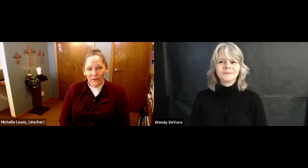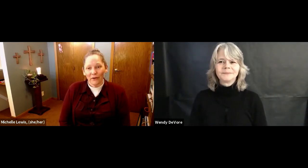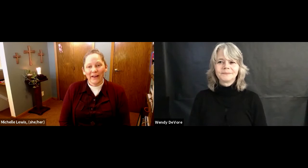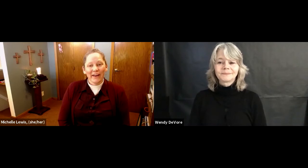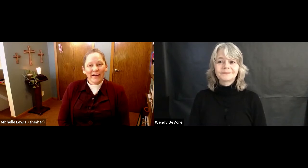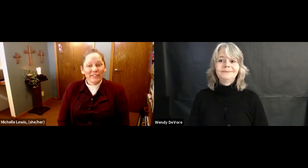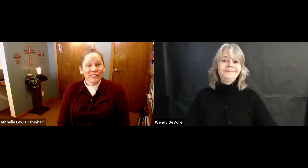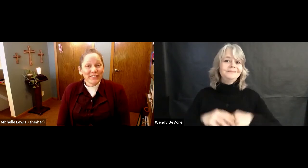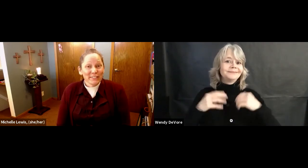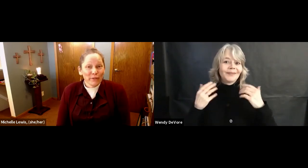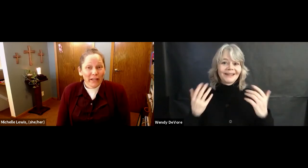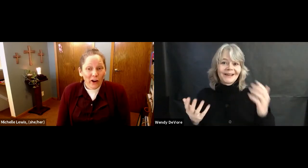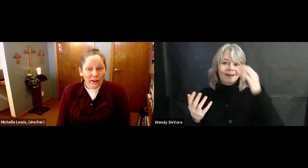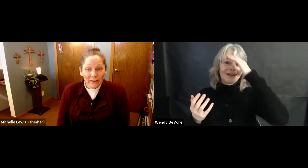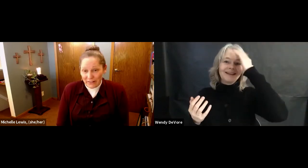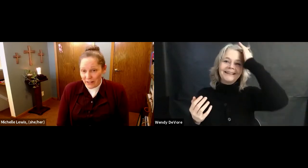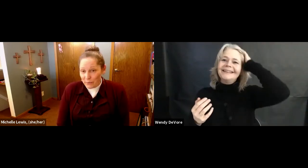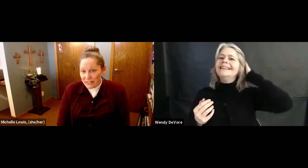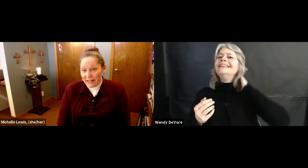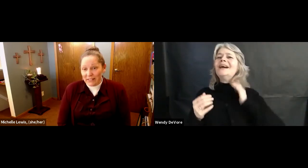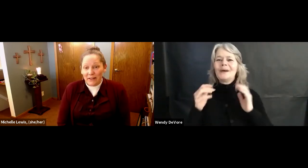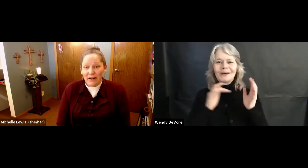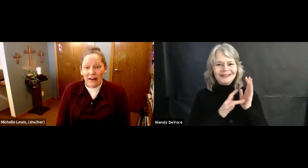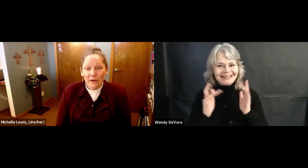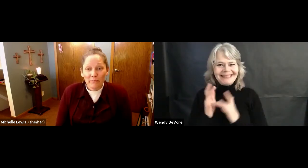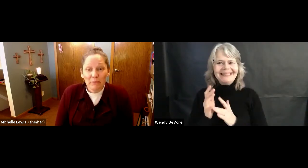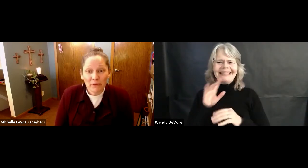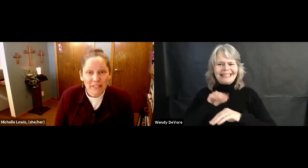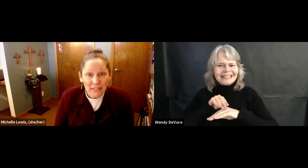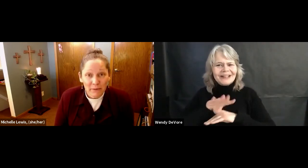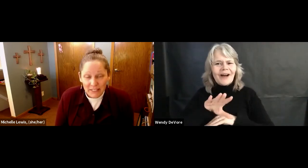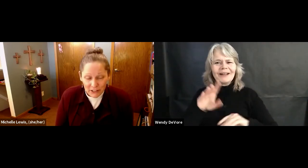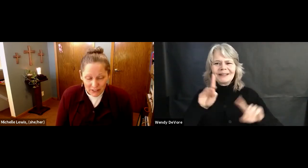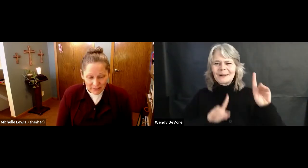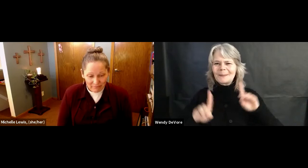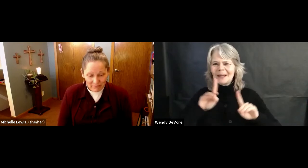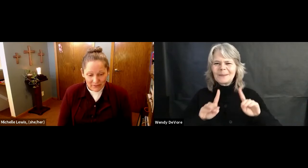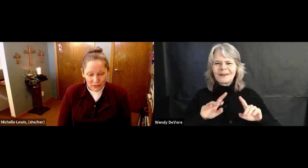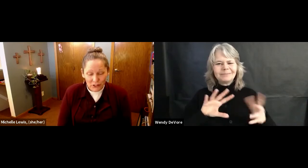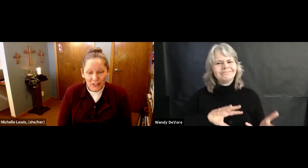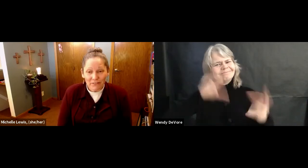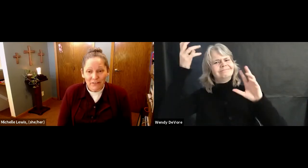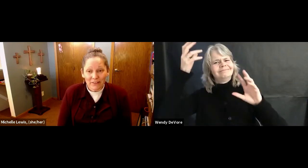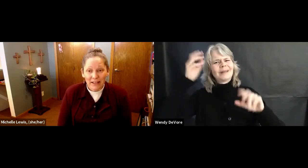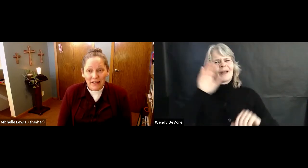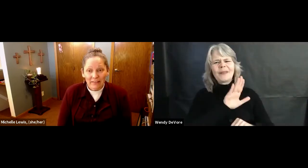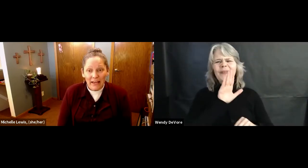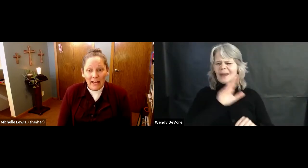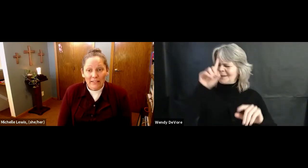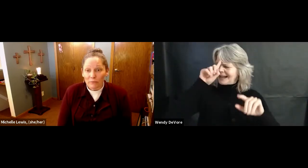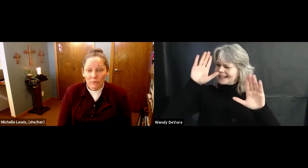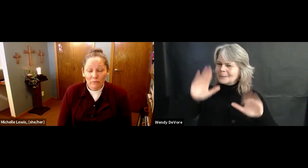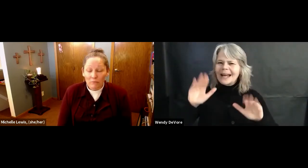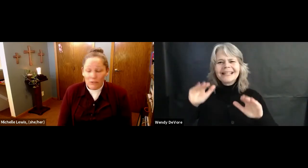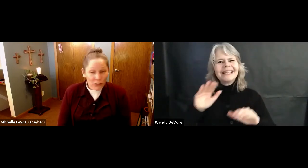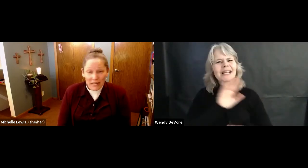So Jesus is working hard here to upset people's expectations, to shift, like